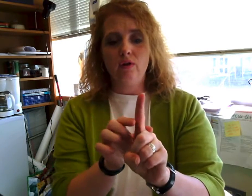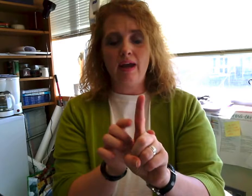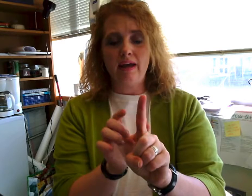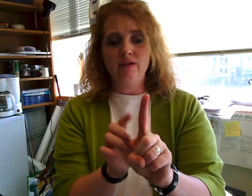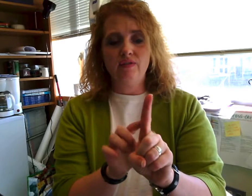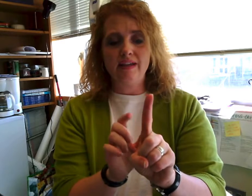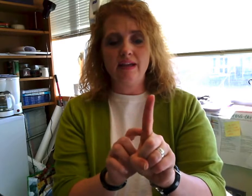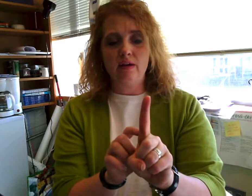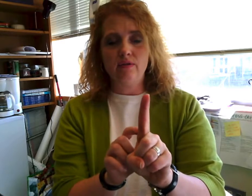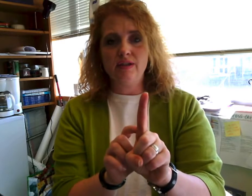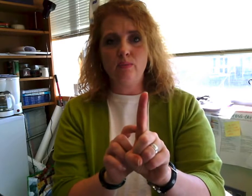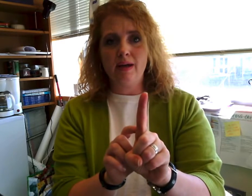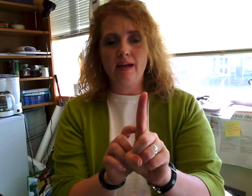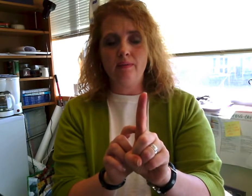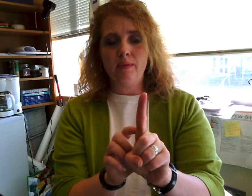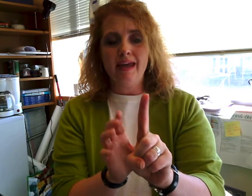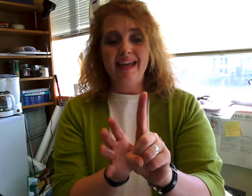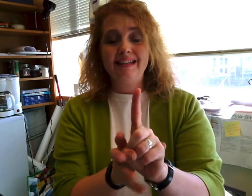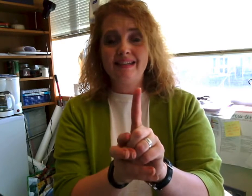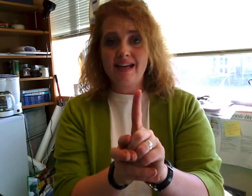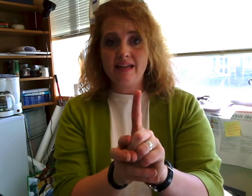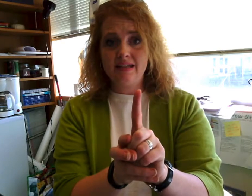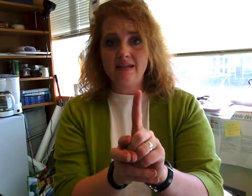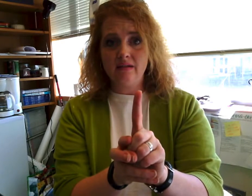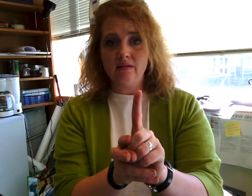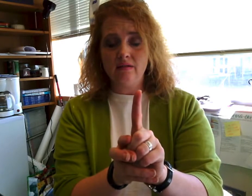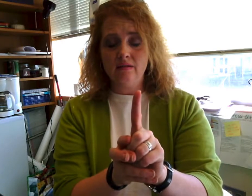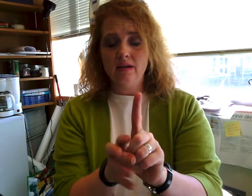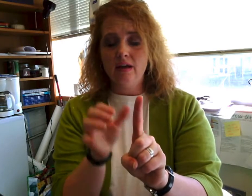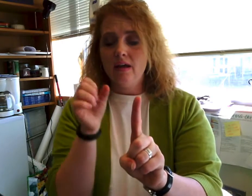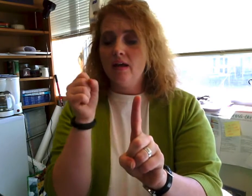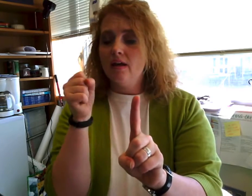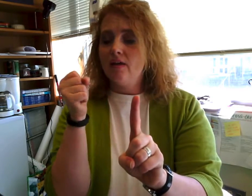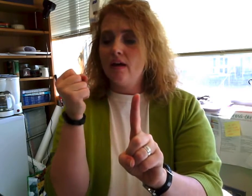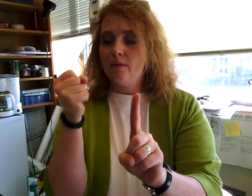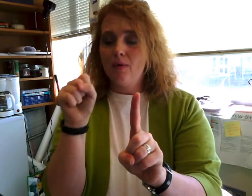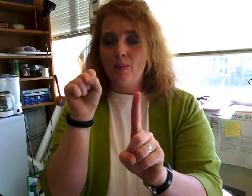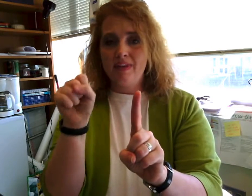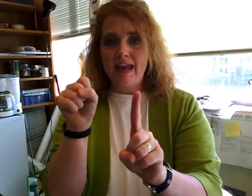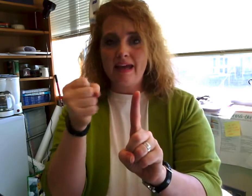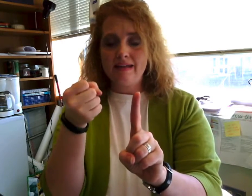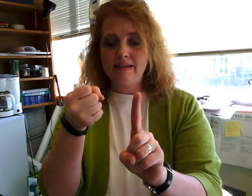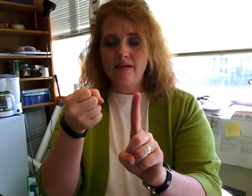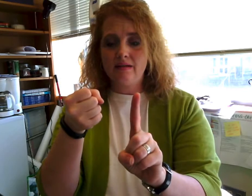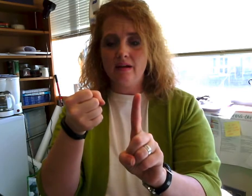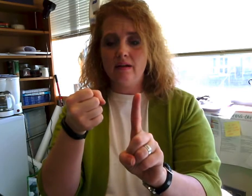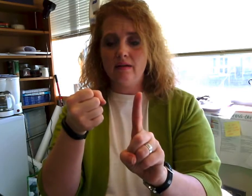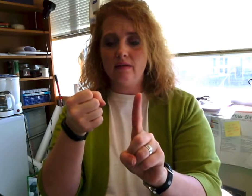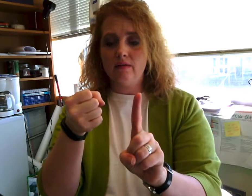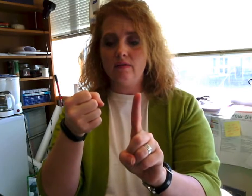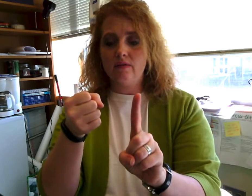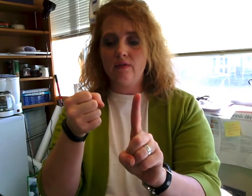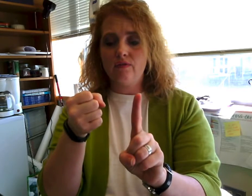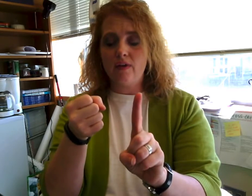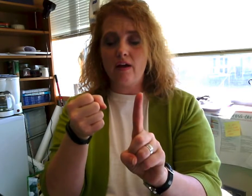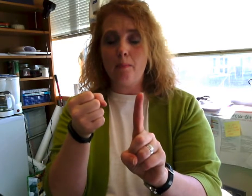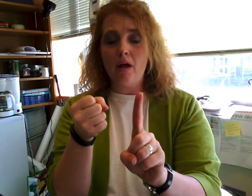Your hand is facing out this way. It stays still with an S,